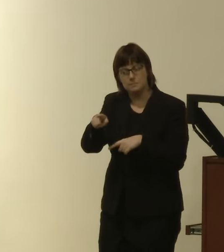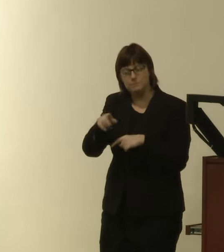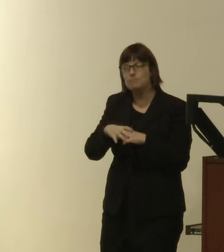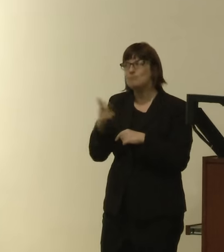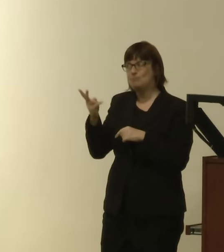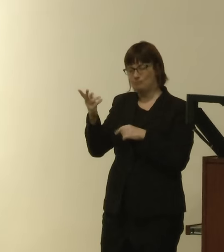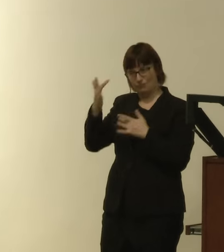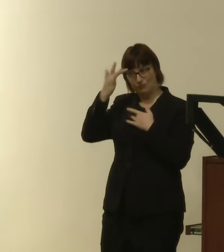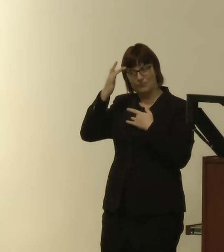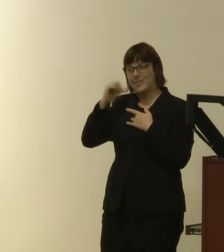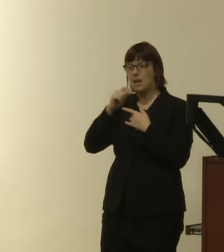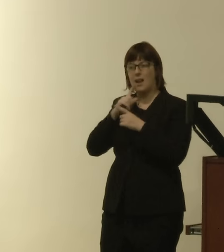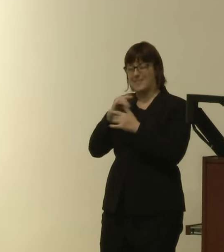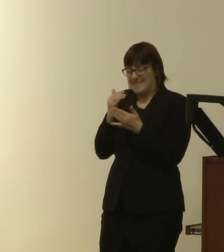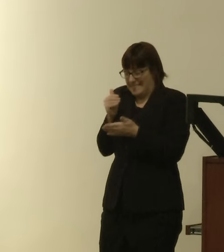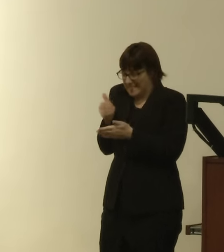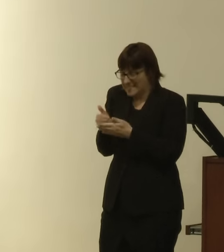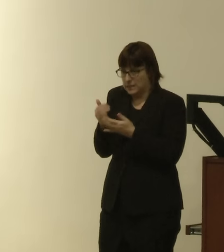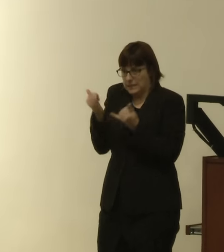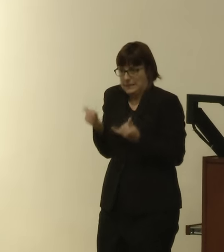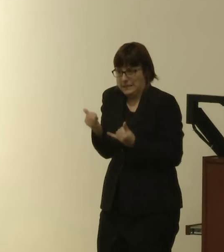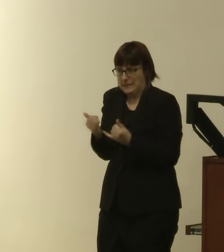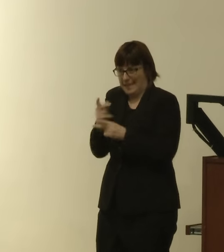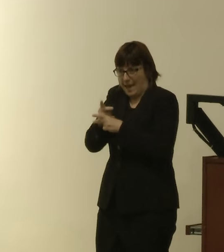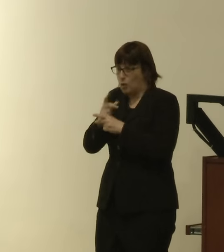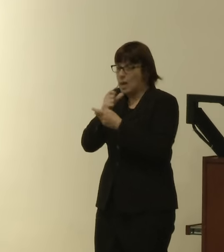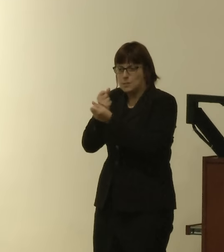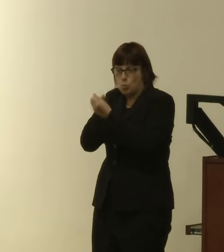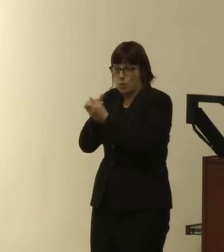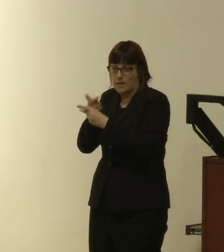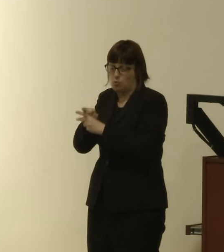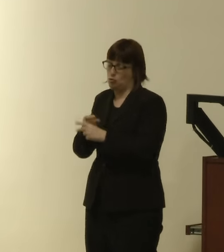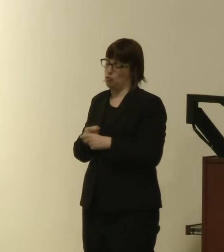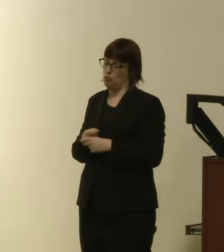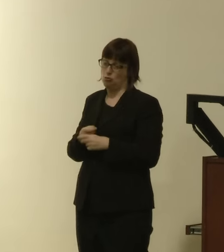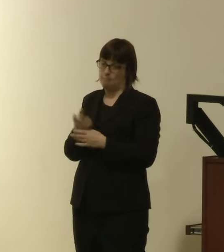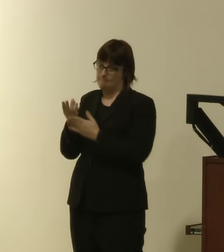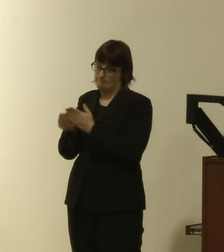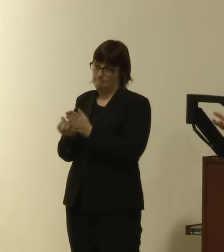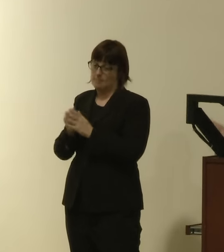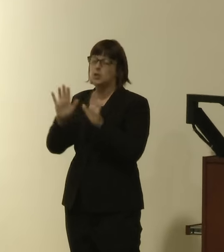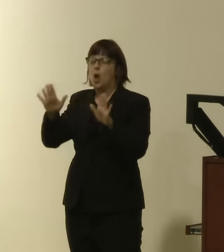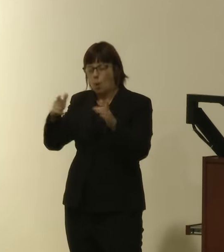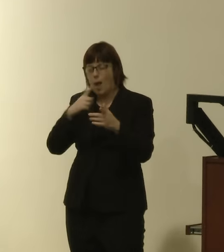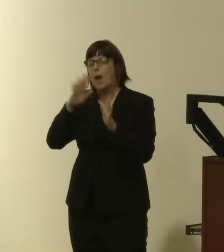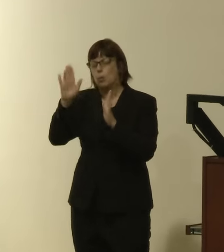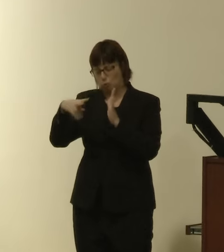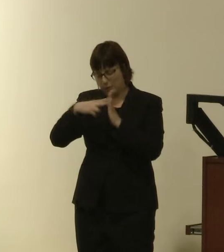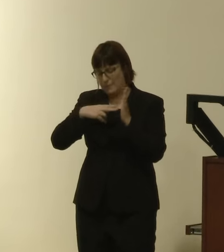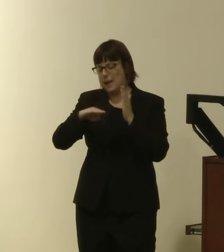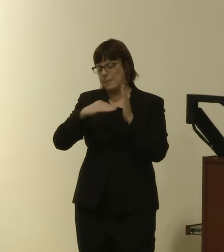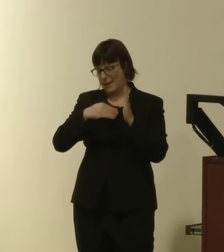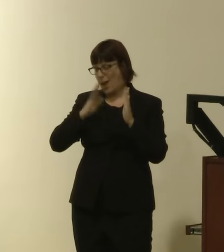didn't get critical care or even supportive care. So anyway, I will read my email.